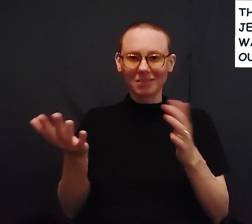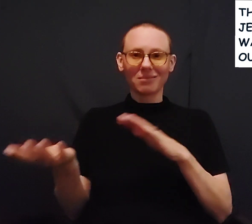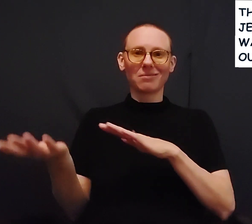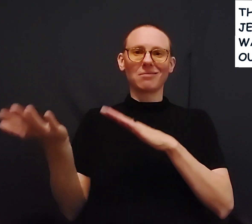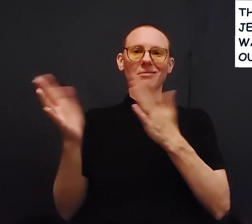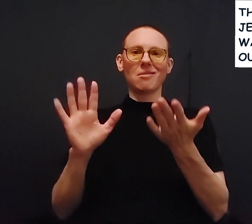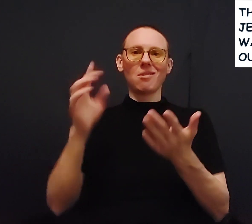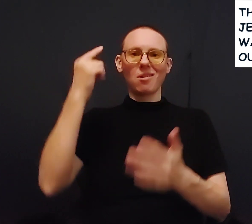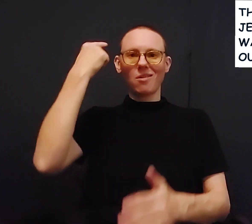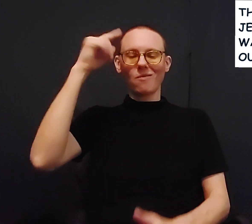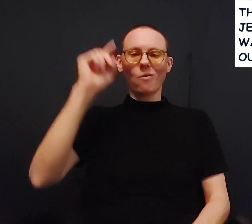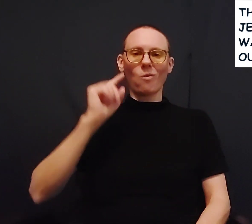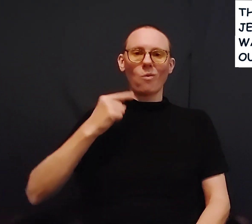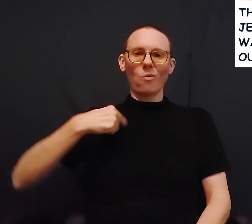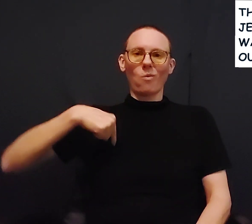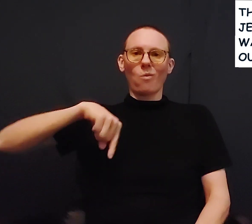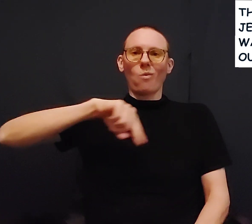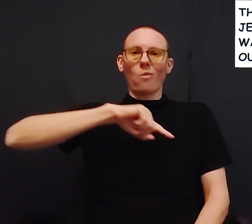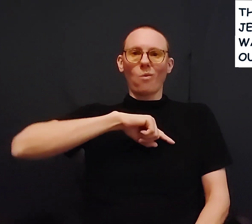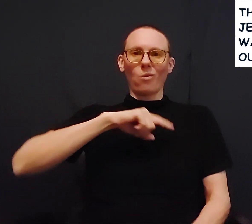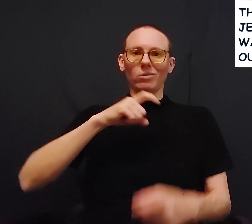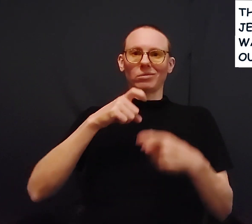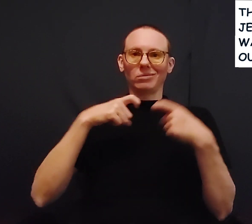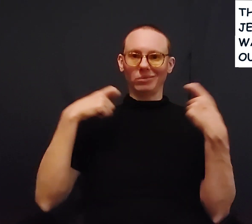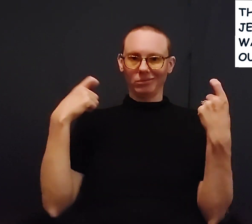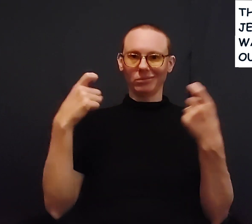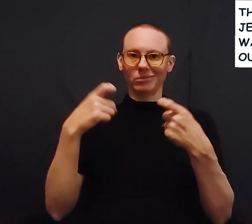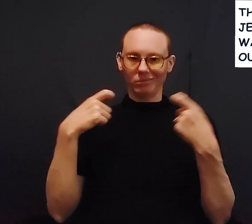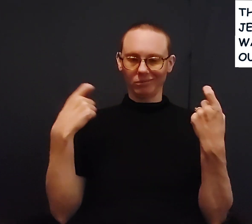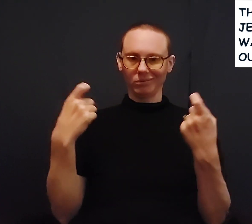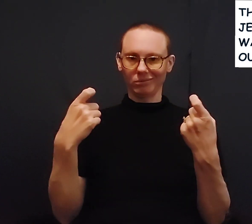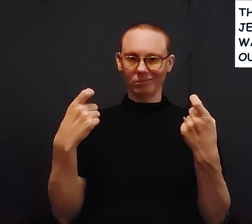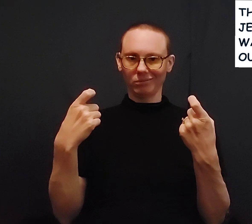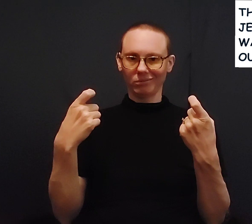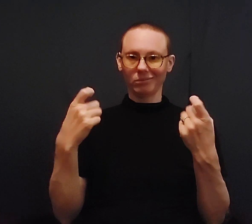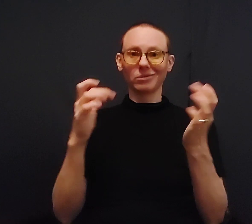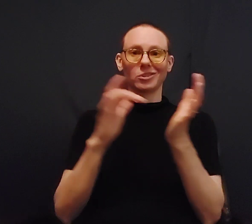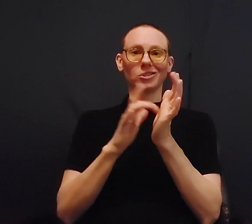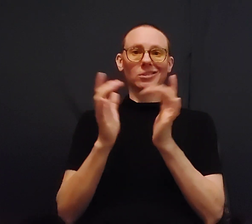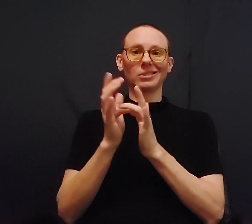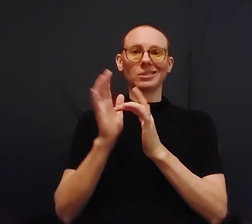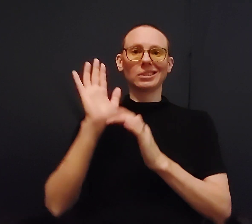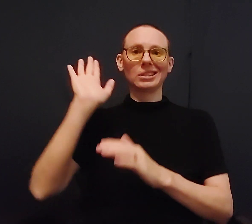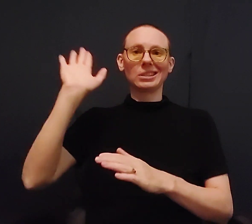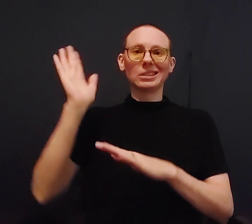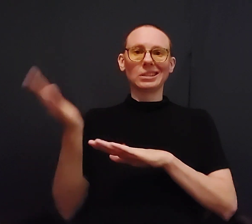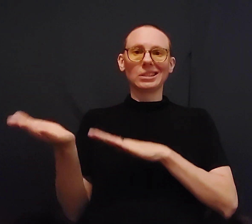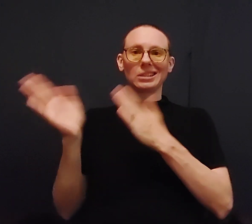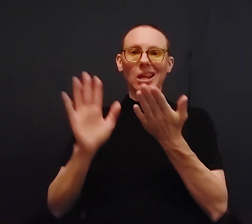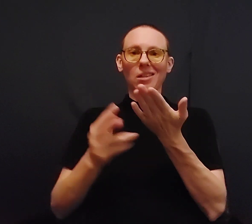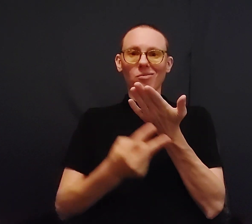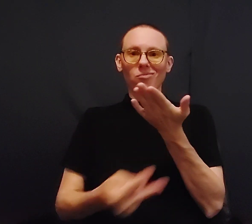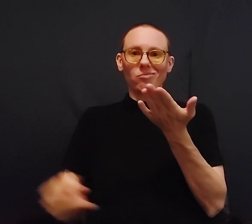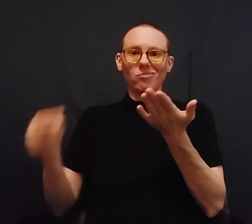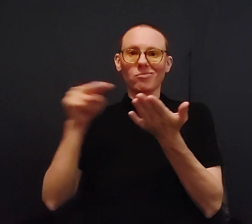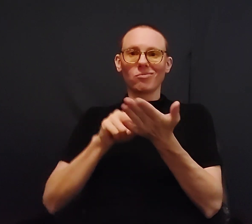was to die for our sin. His death and